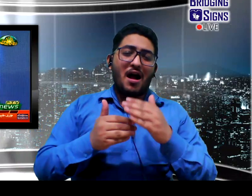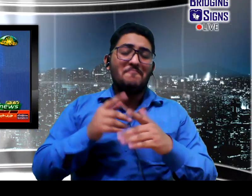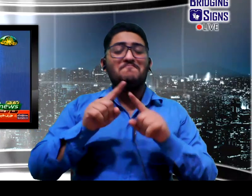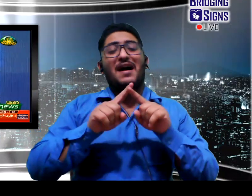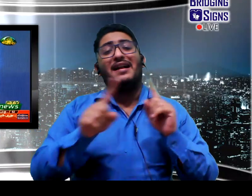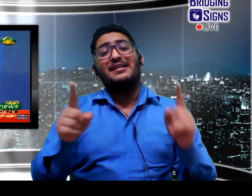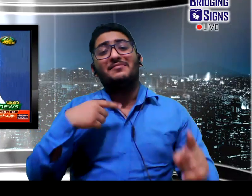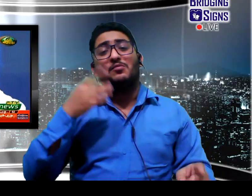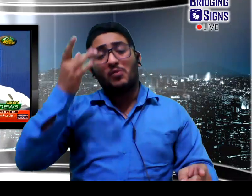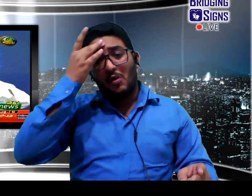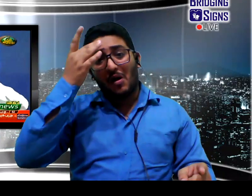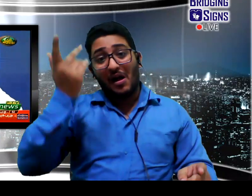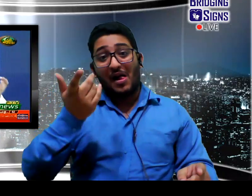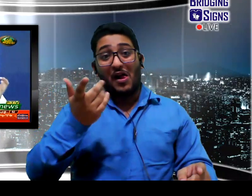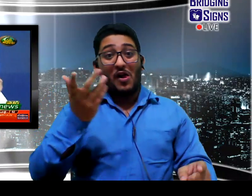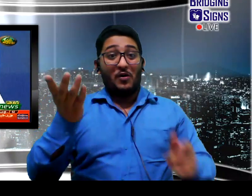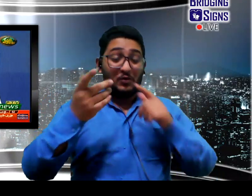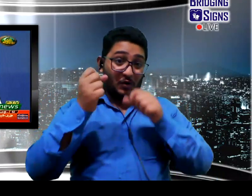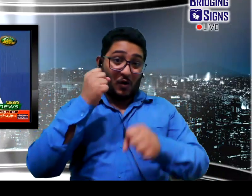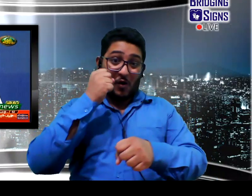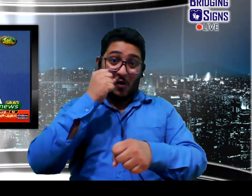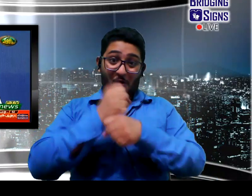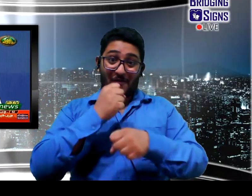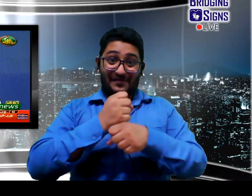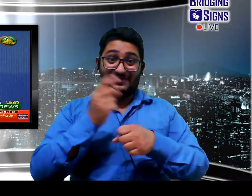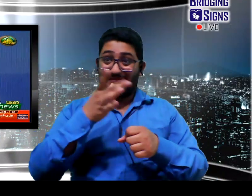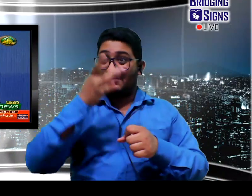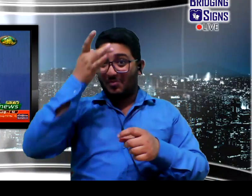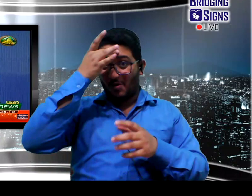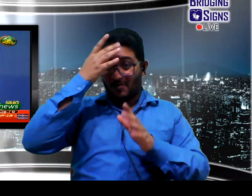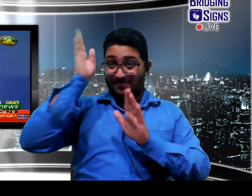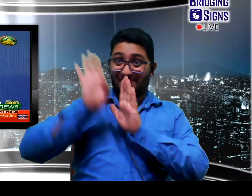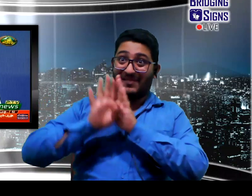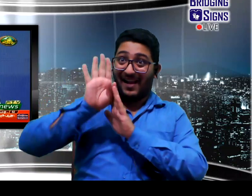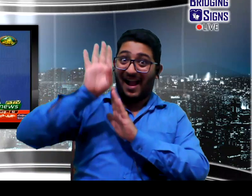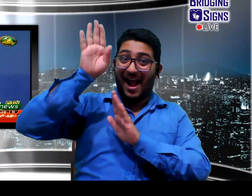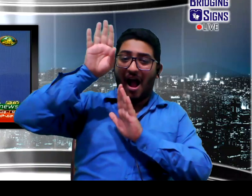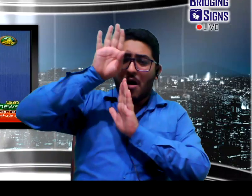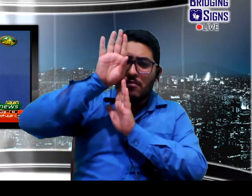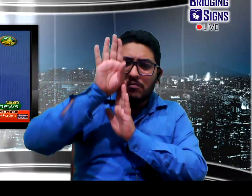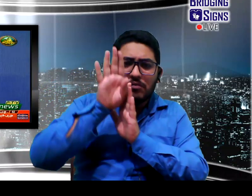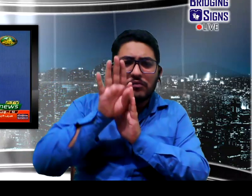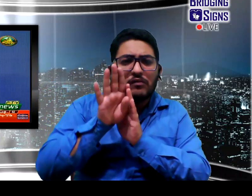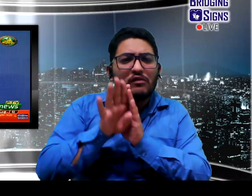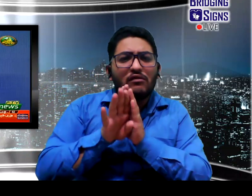Unfortunately, rather than addressing this issue of income inequality,